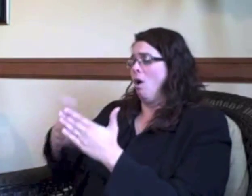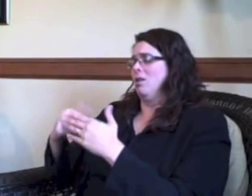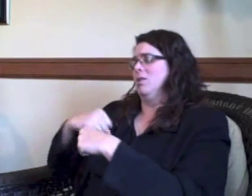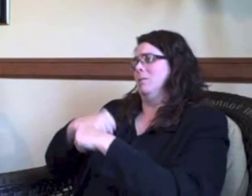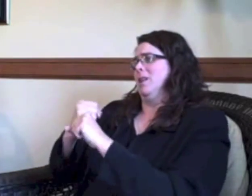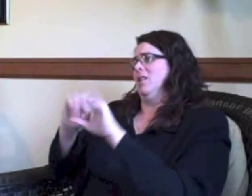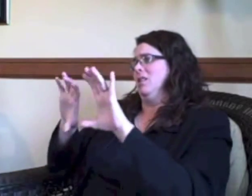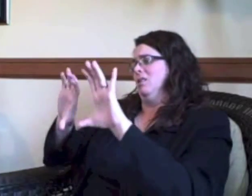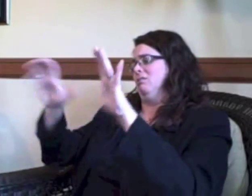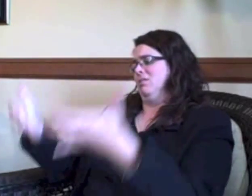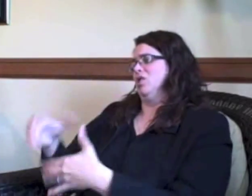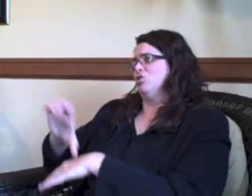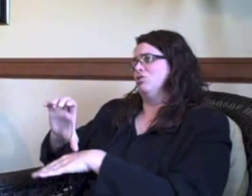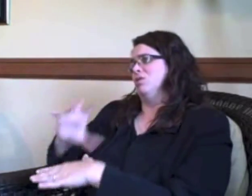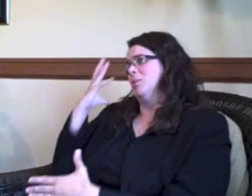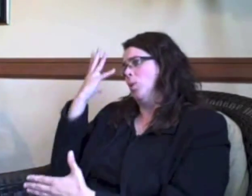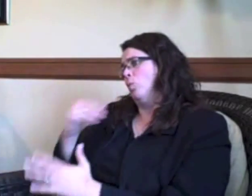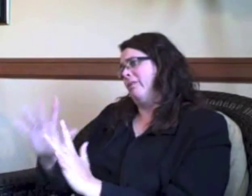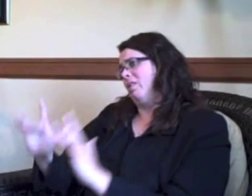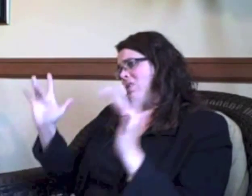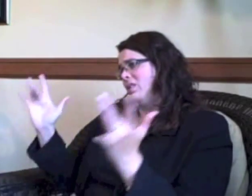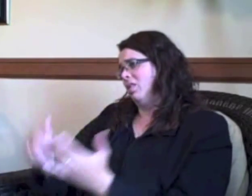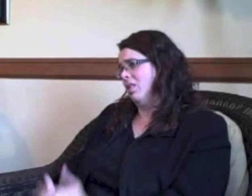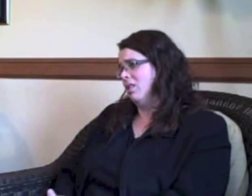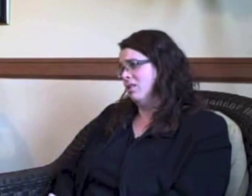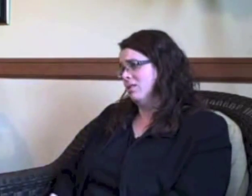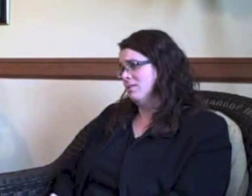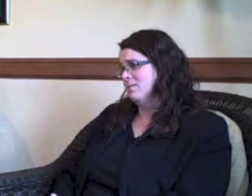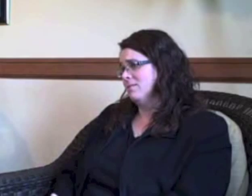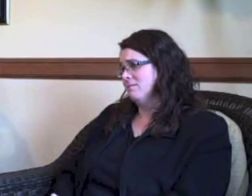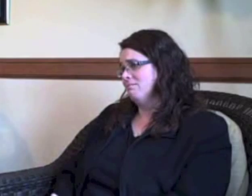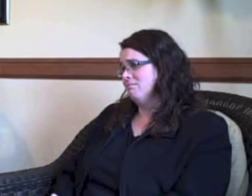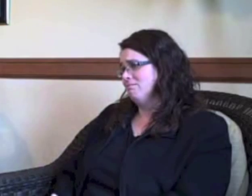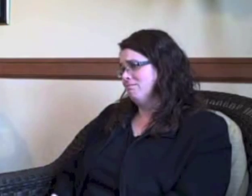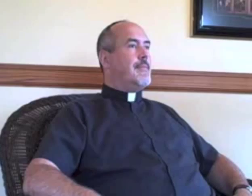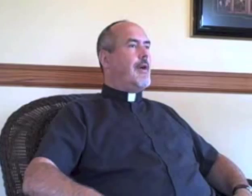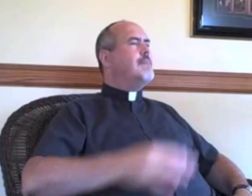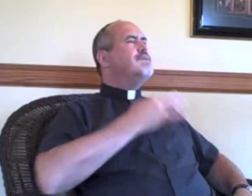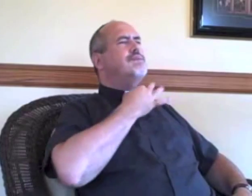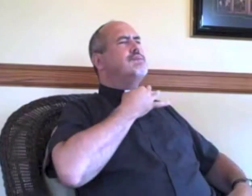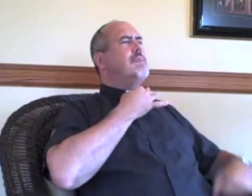We need nuns. We need all of the orders in the church because they're all beautiful.